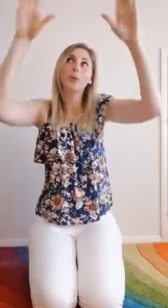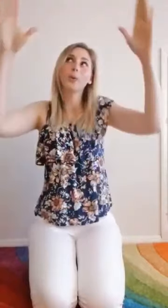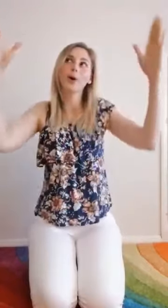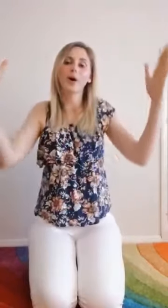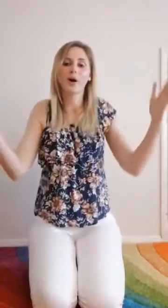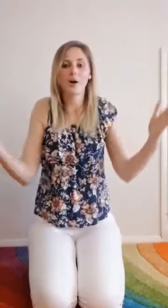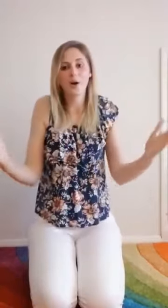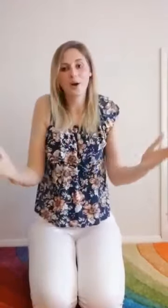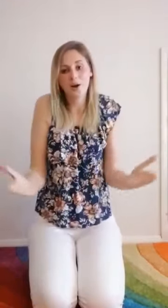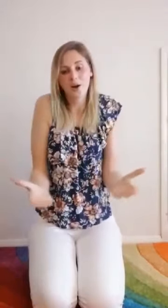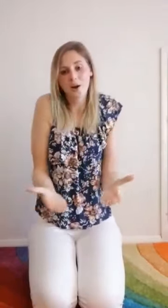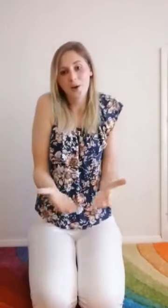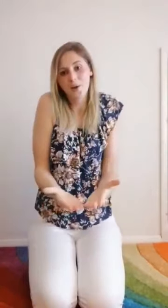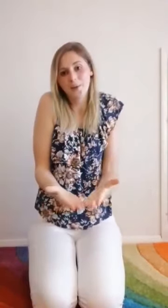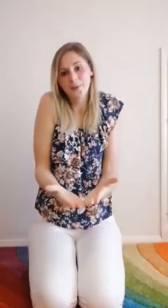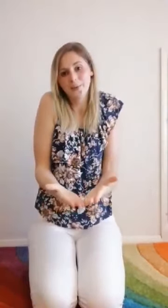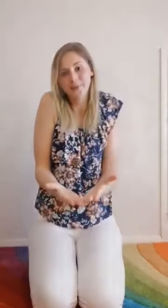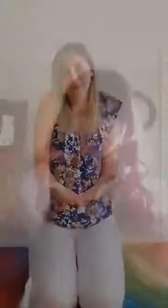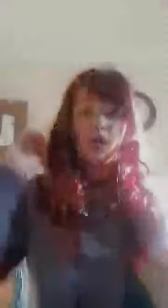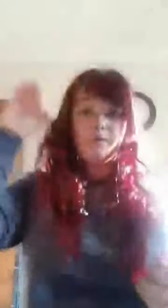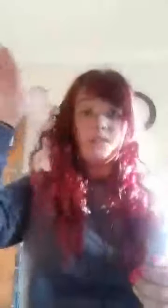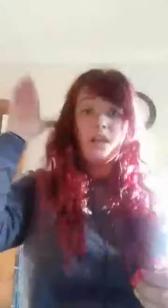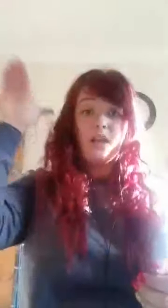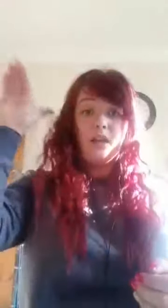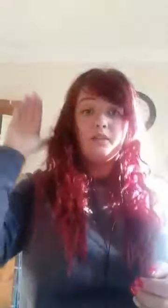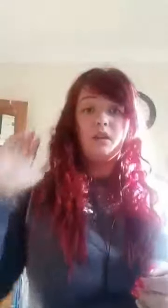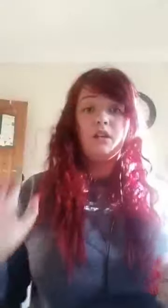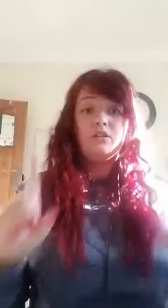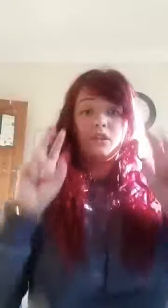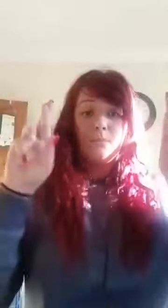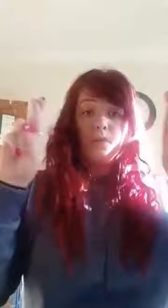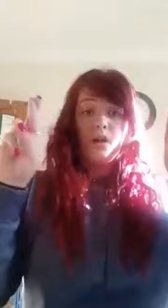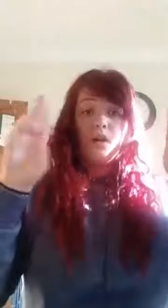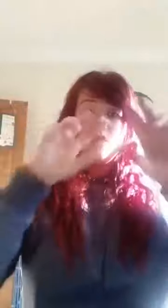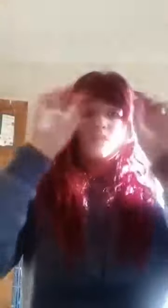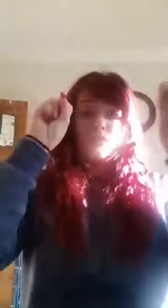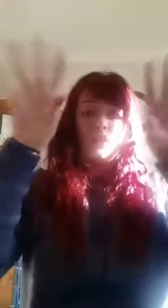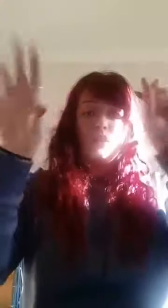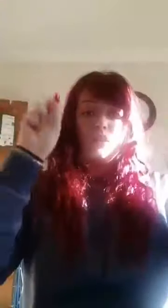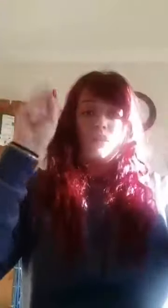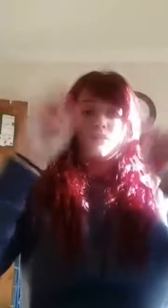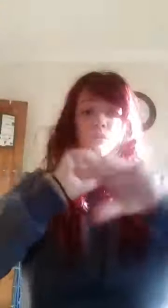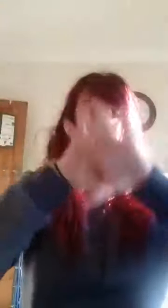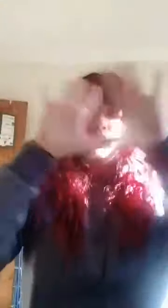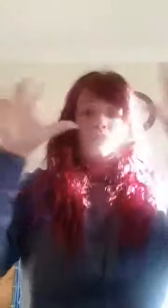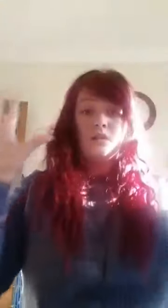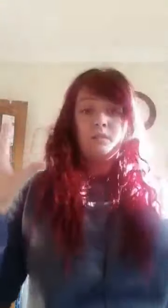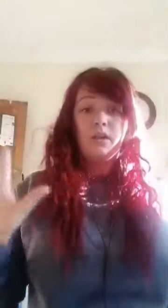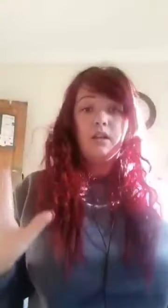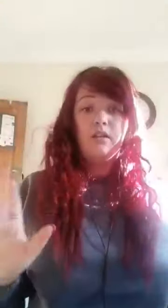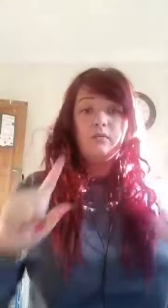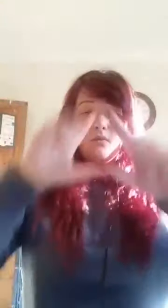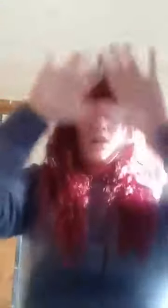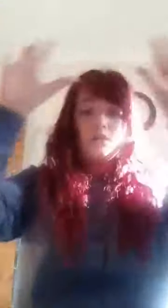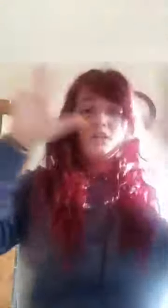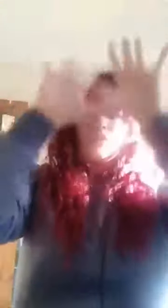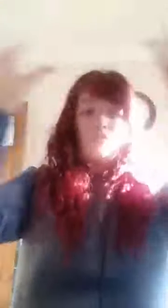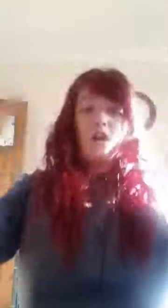World Someday I wish upon a star Wake up Wake the clouds